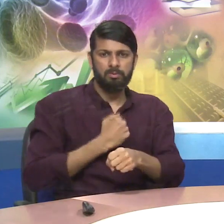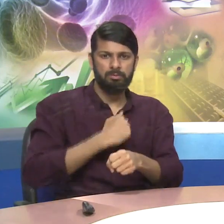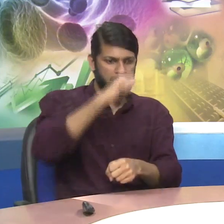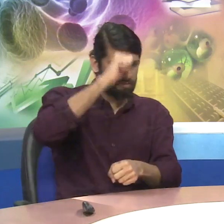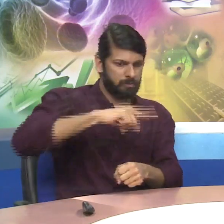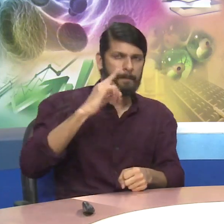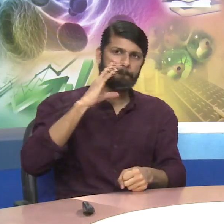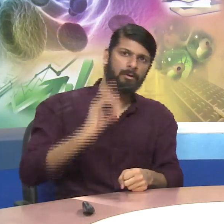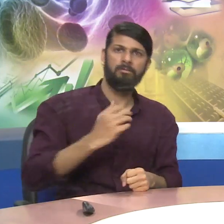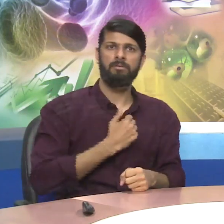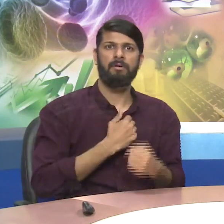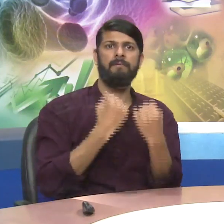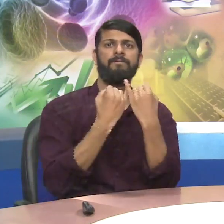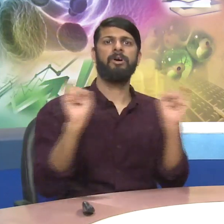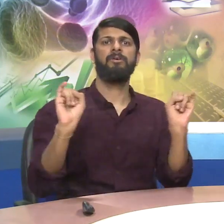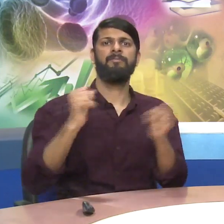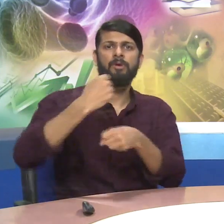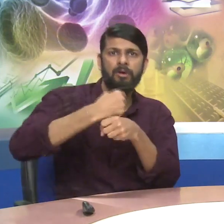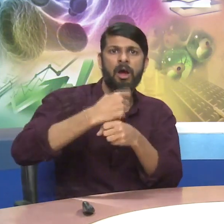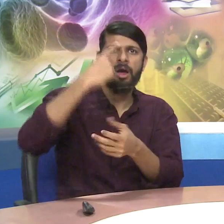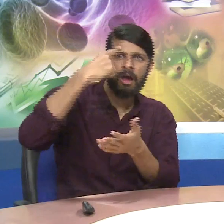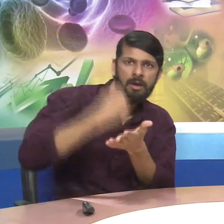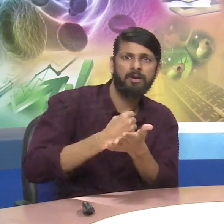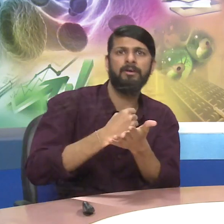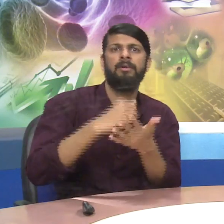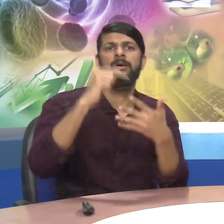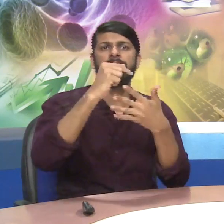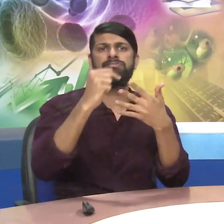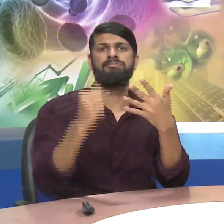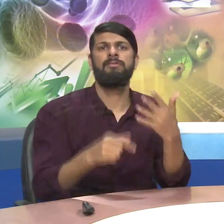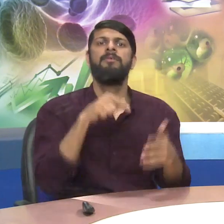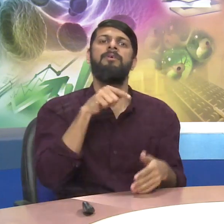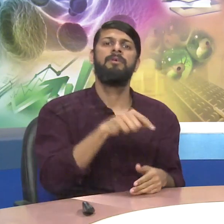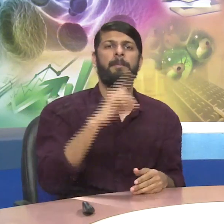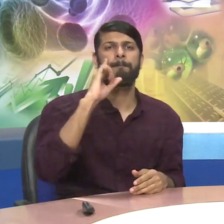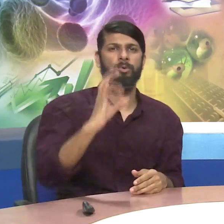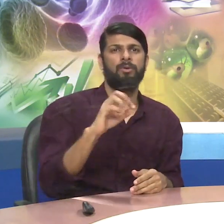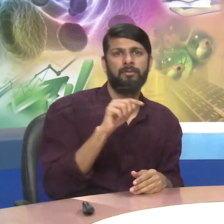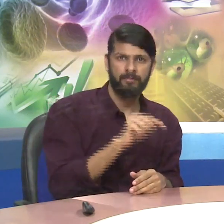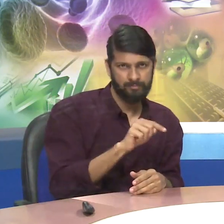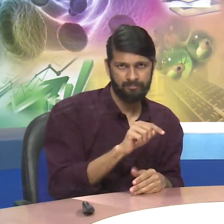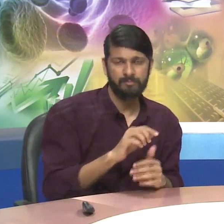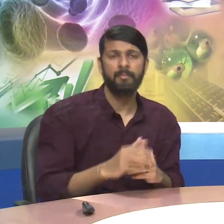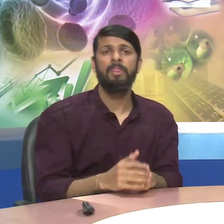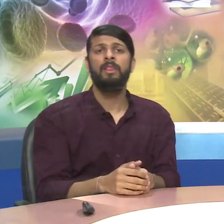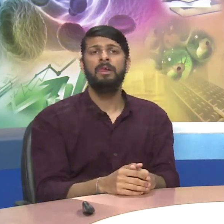It means absolute independence. That means a government which is not controlled by any other